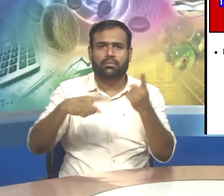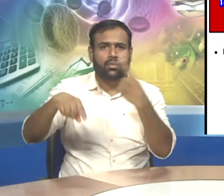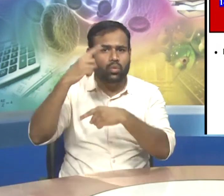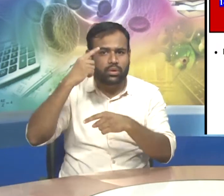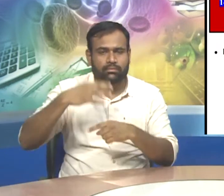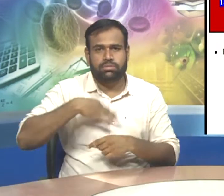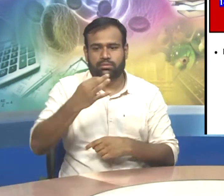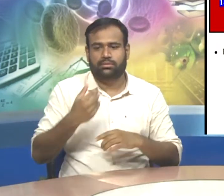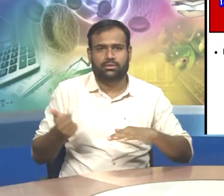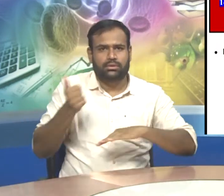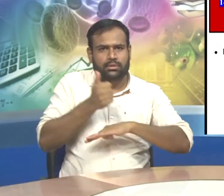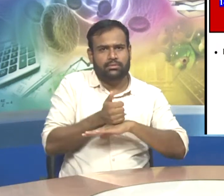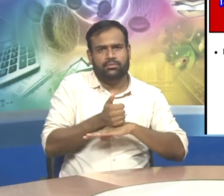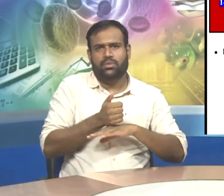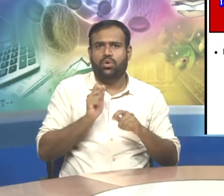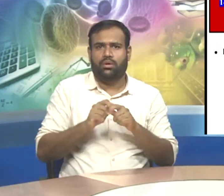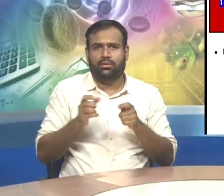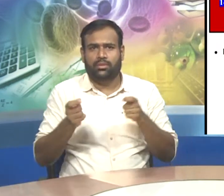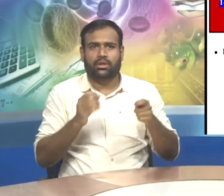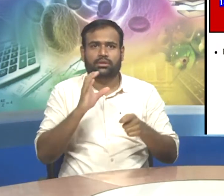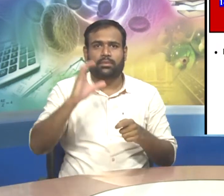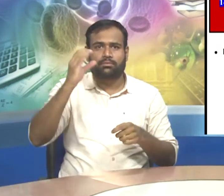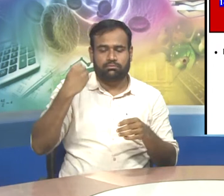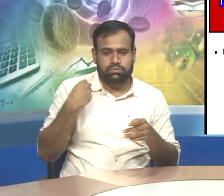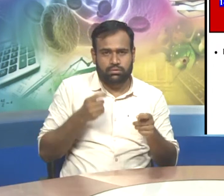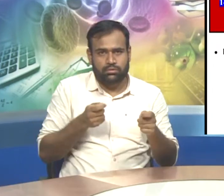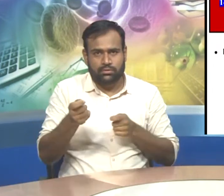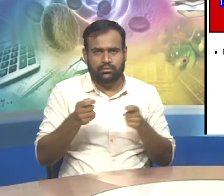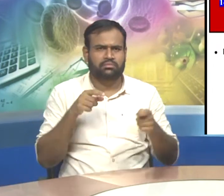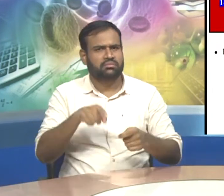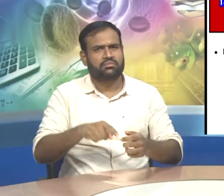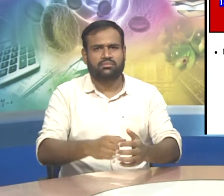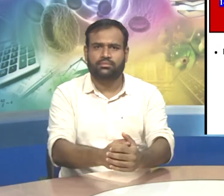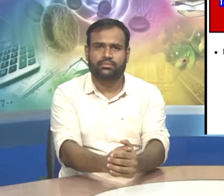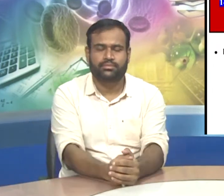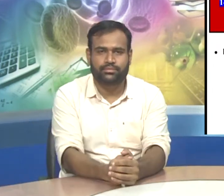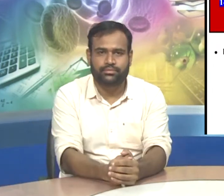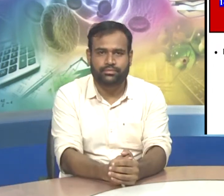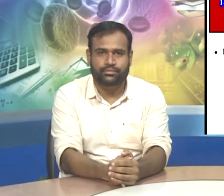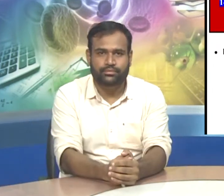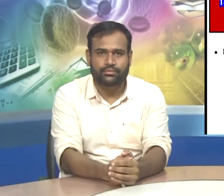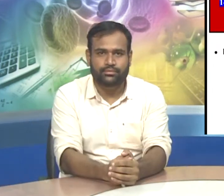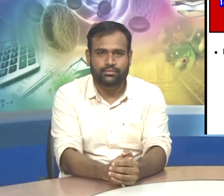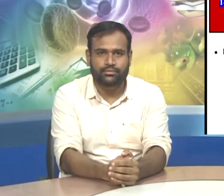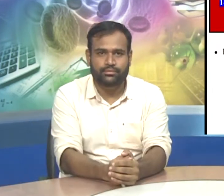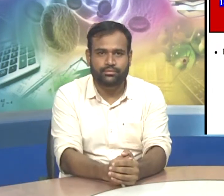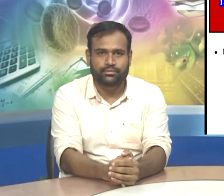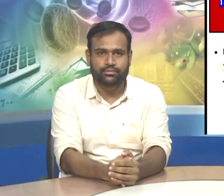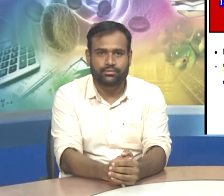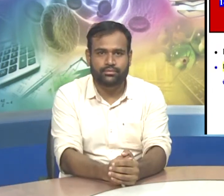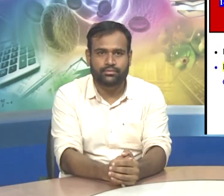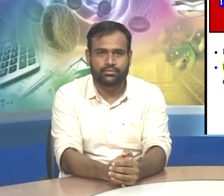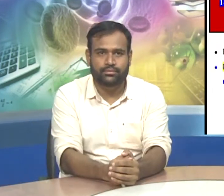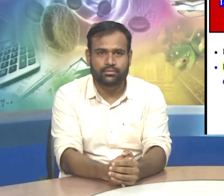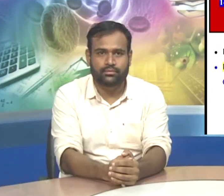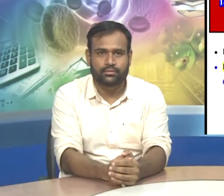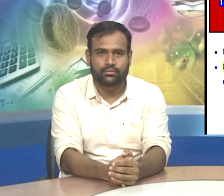chairman of the Legislative Council, how the presiding officers are elected.